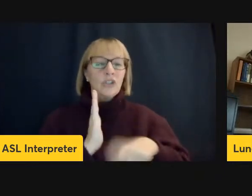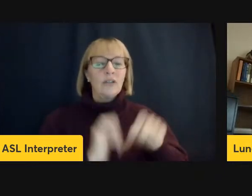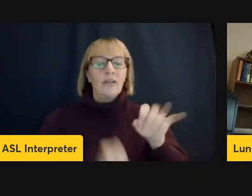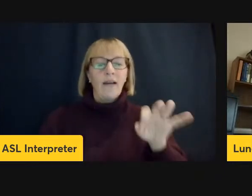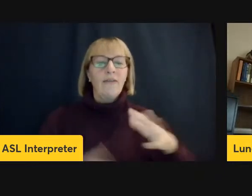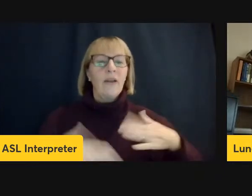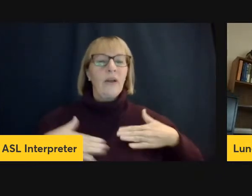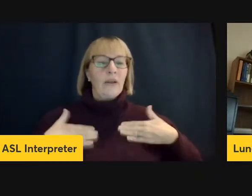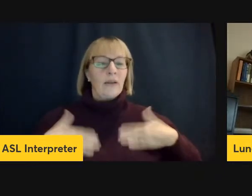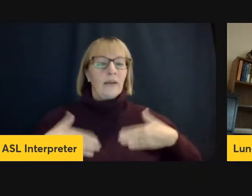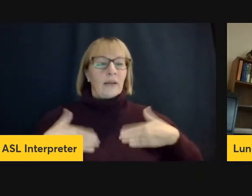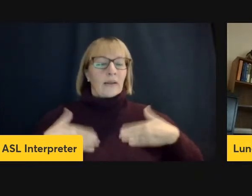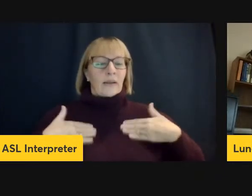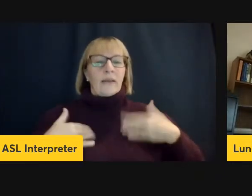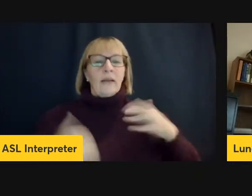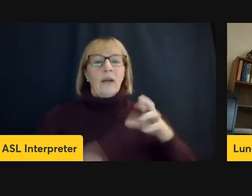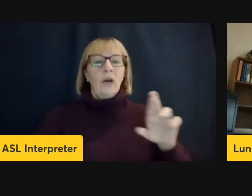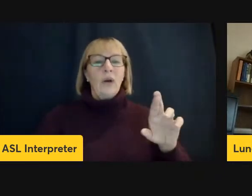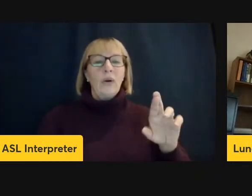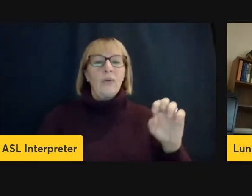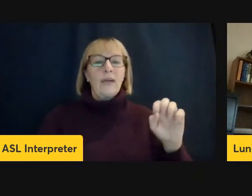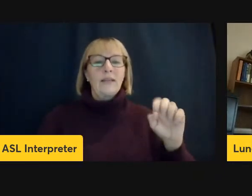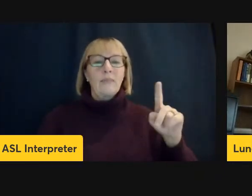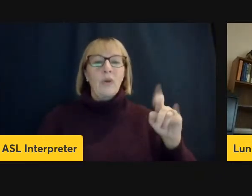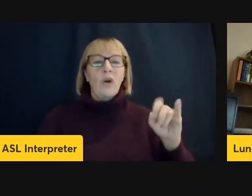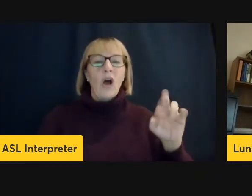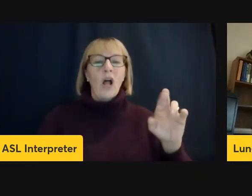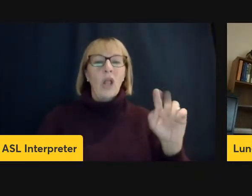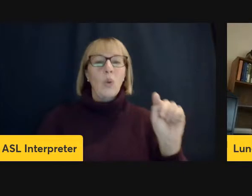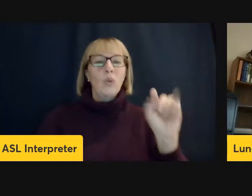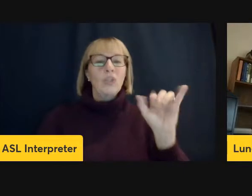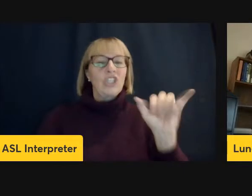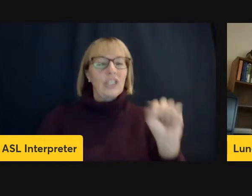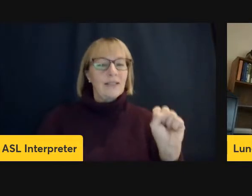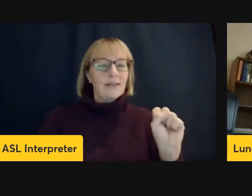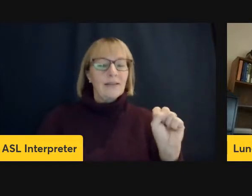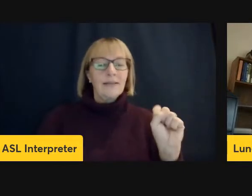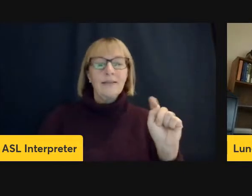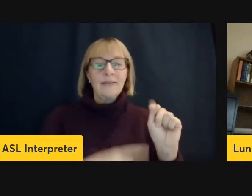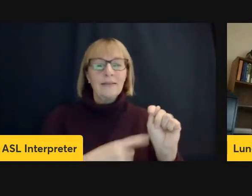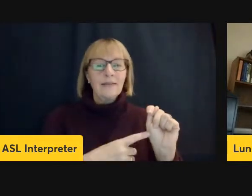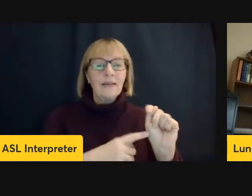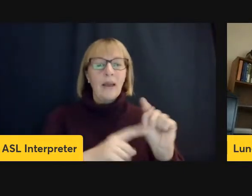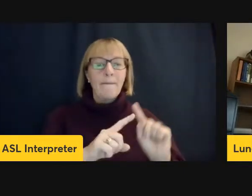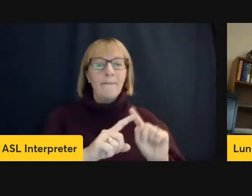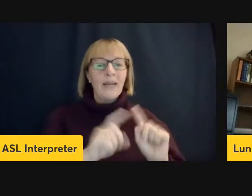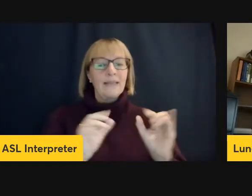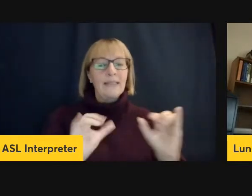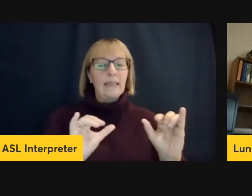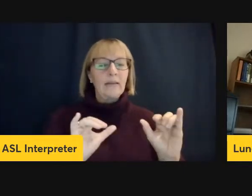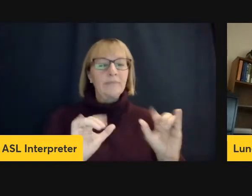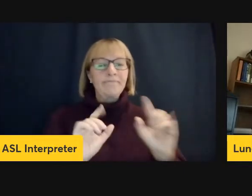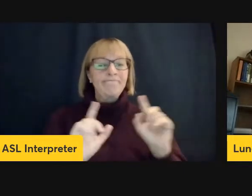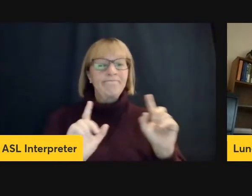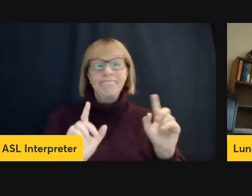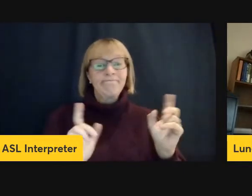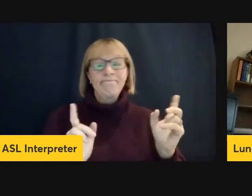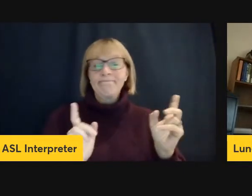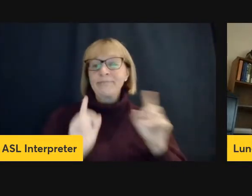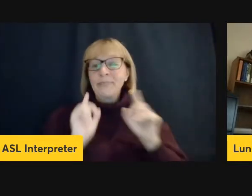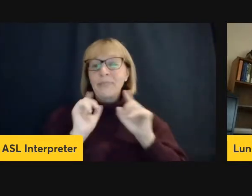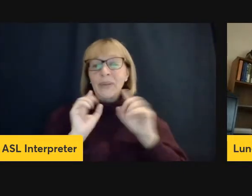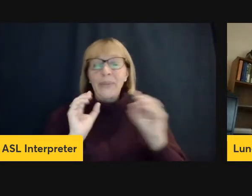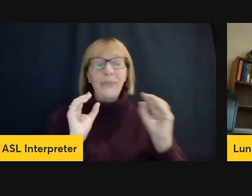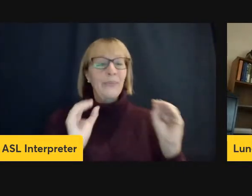respirology technicians. In 2015, still like pretty much silence in